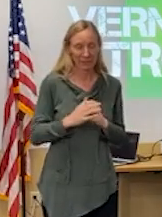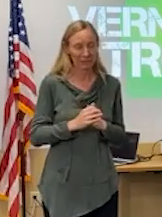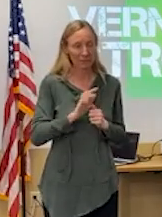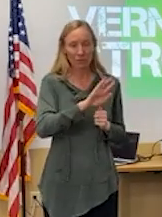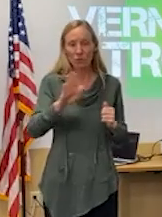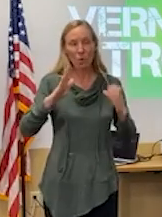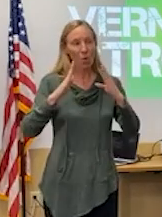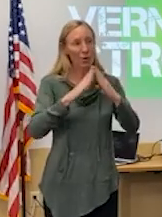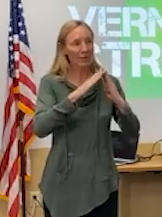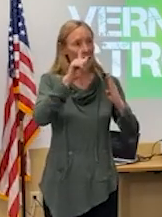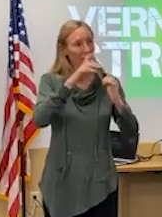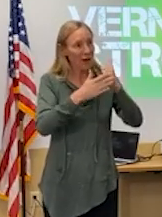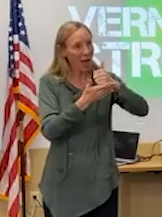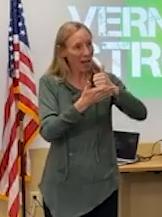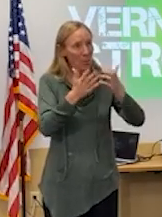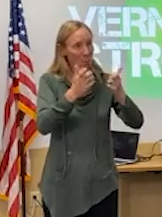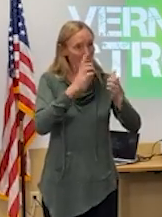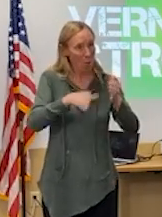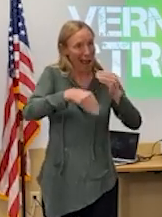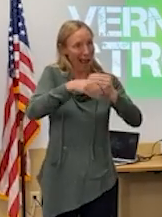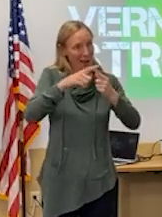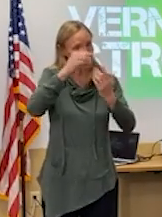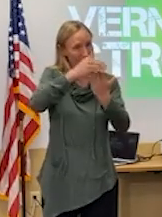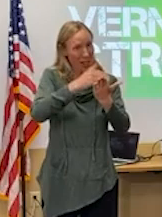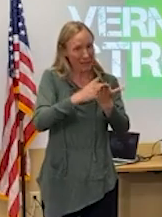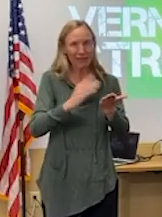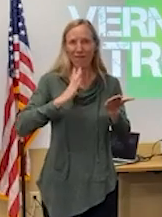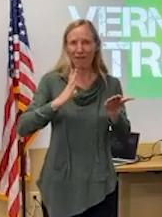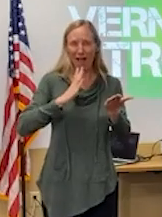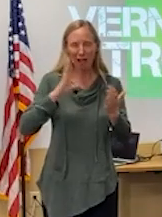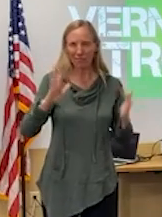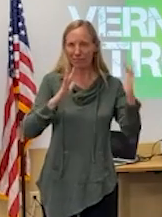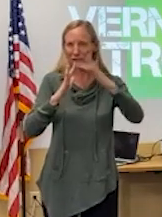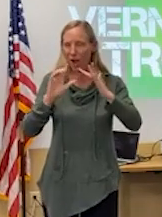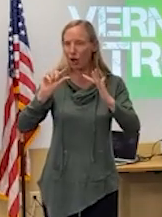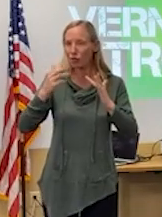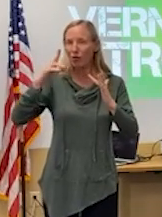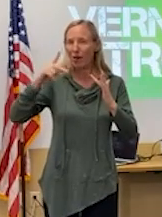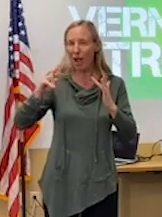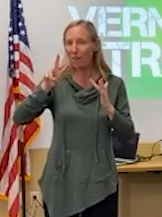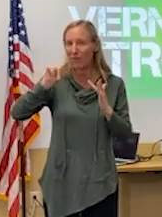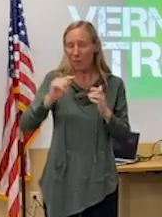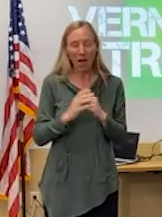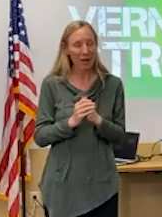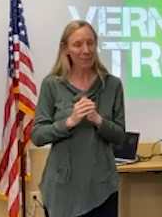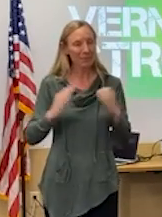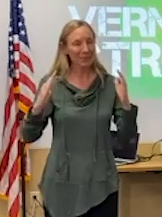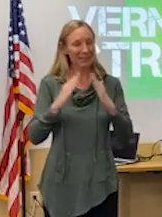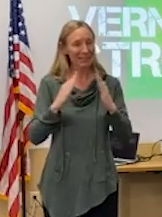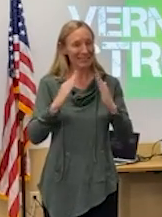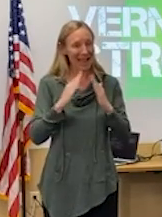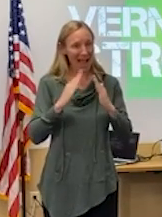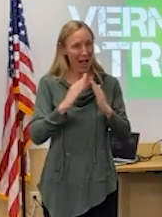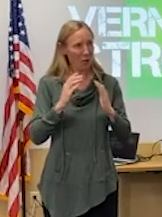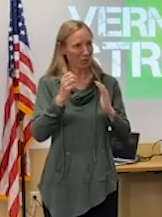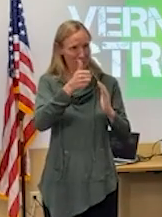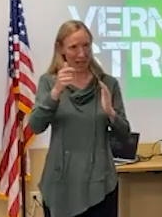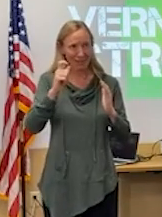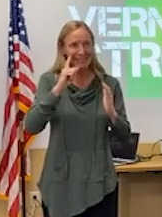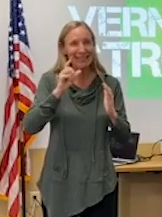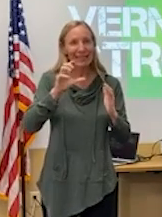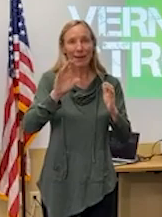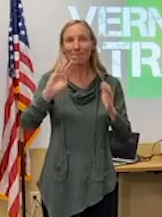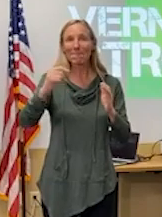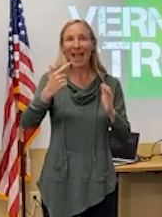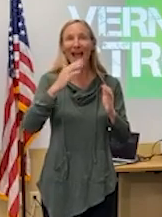and wants to be added to the list, contact Green Up Vermont. Towns looking for the orange bags can also get